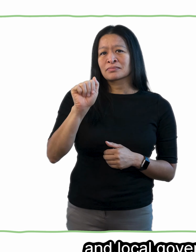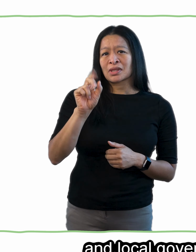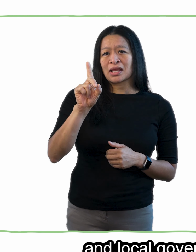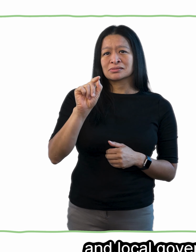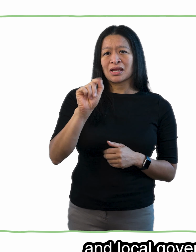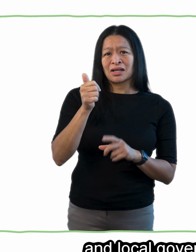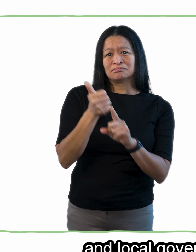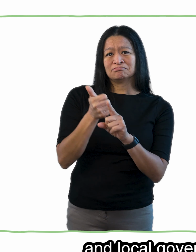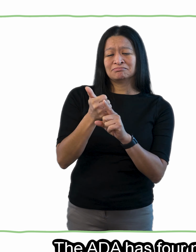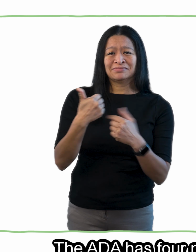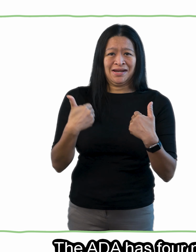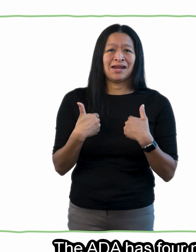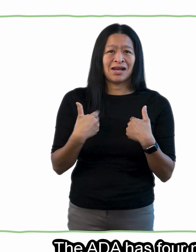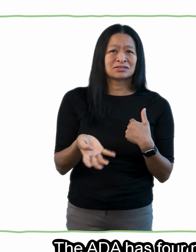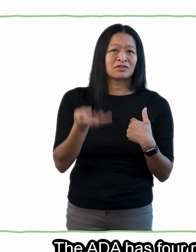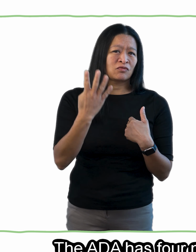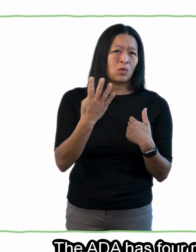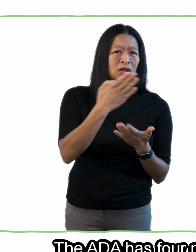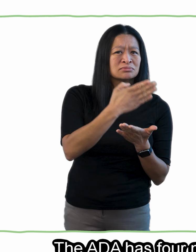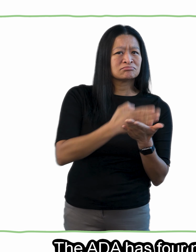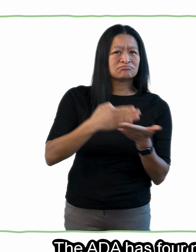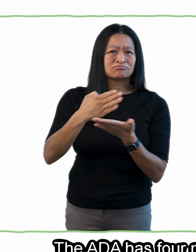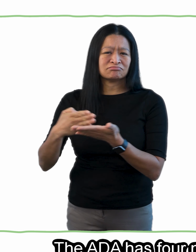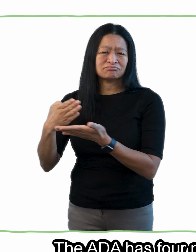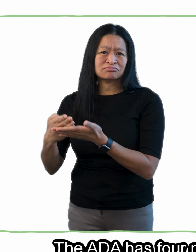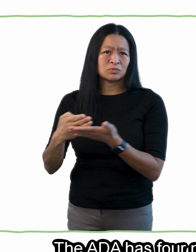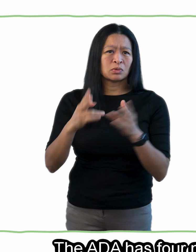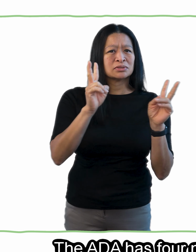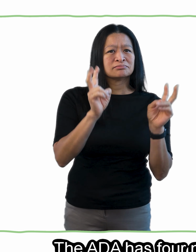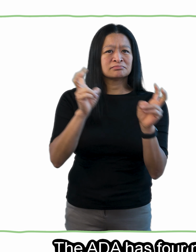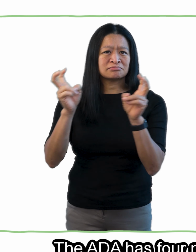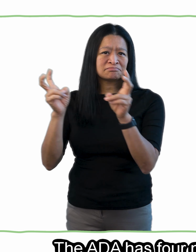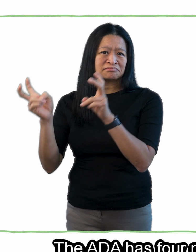programs. The ADA has 4 main sections or titles.